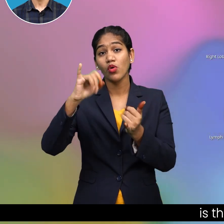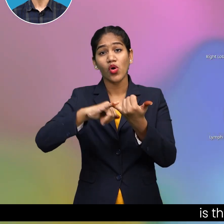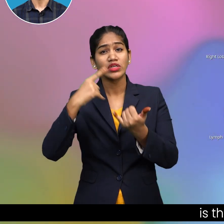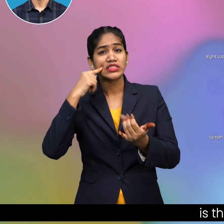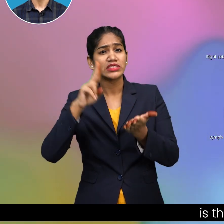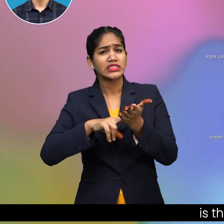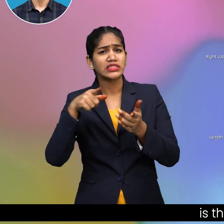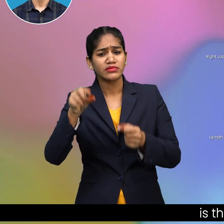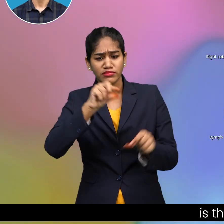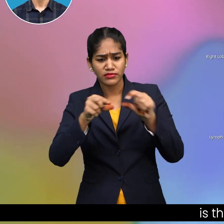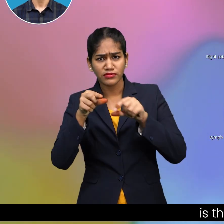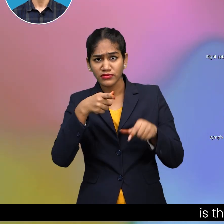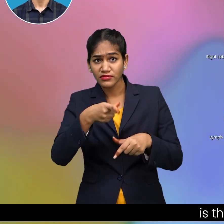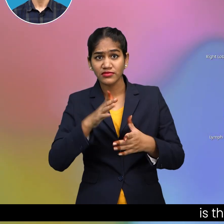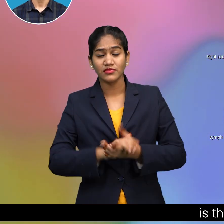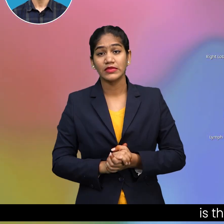is the hormone